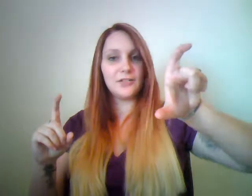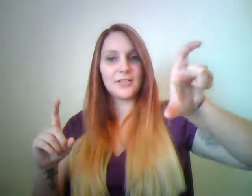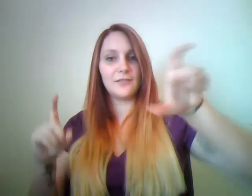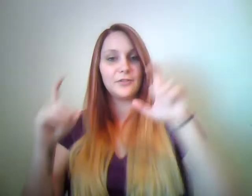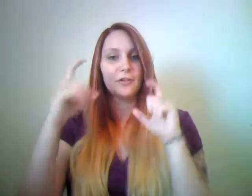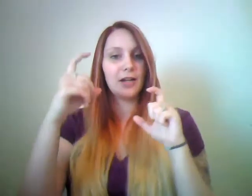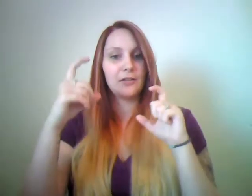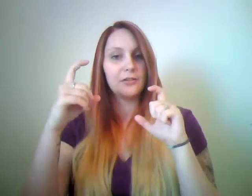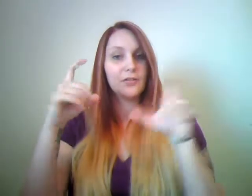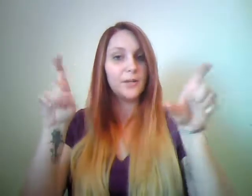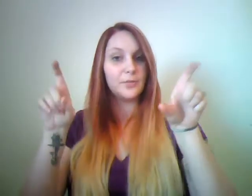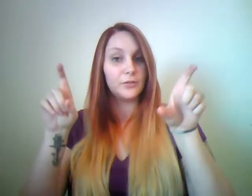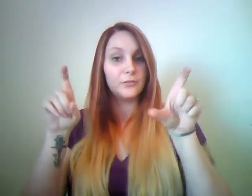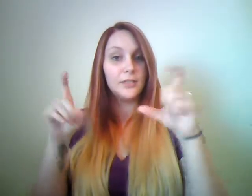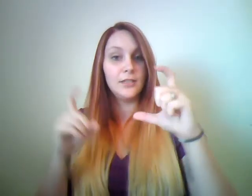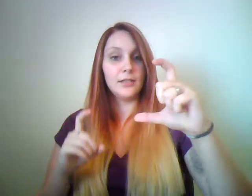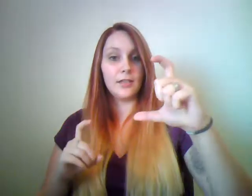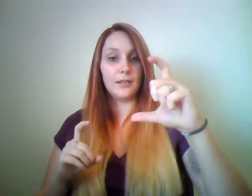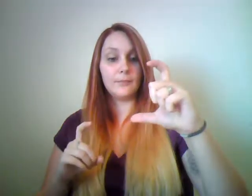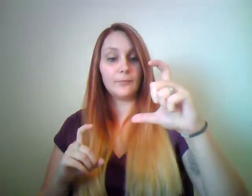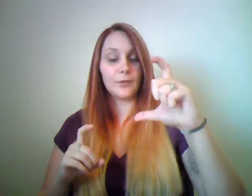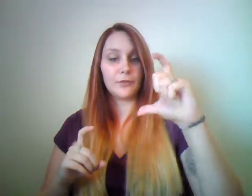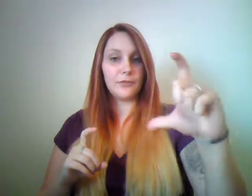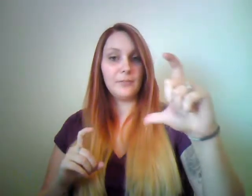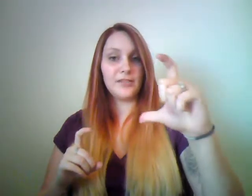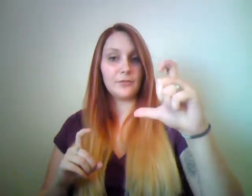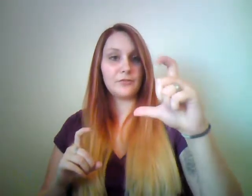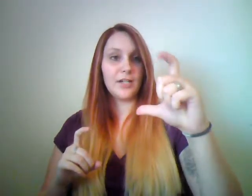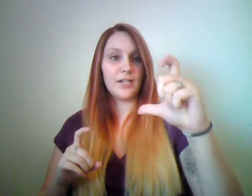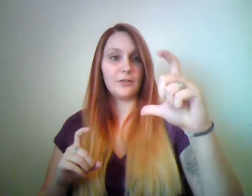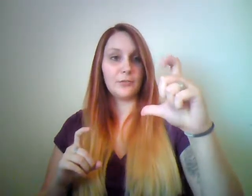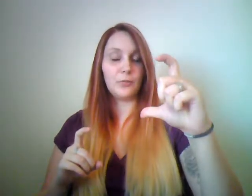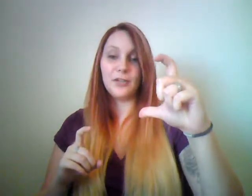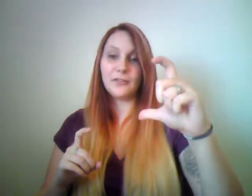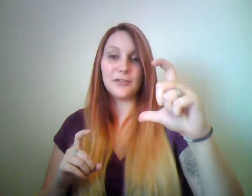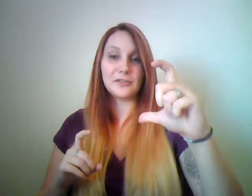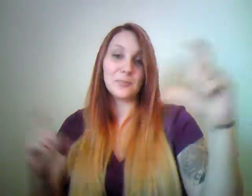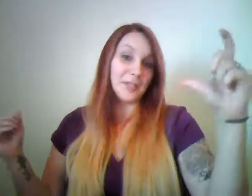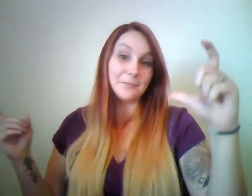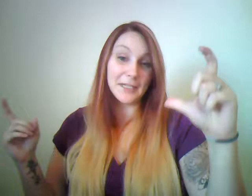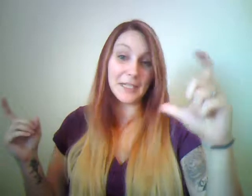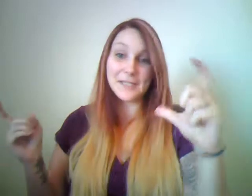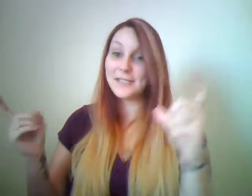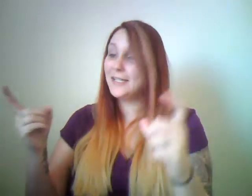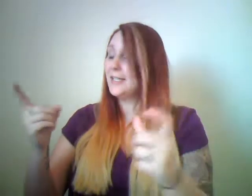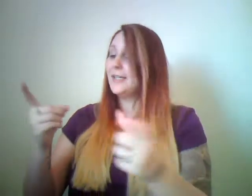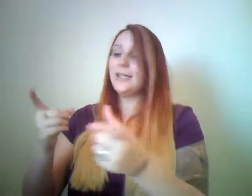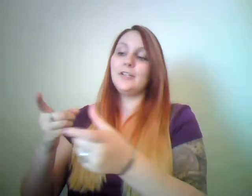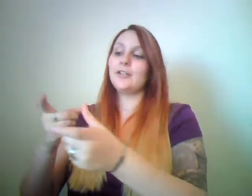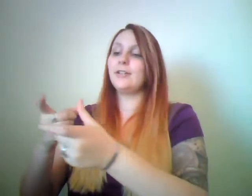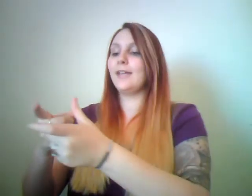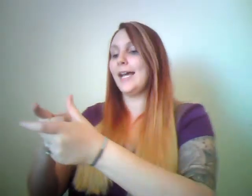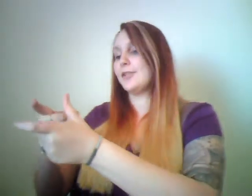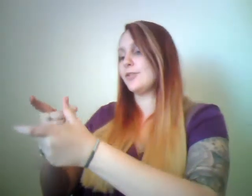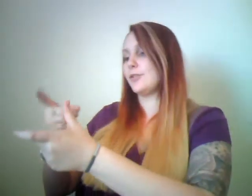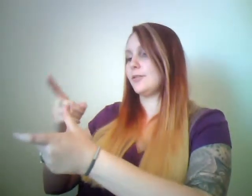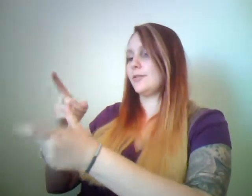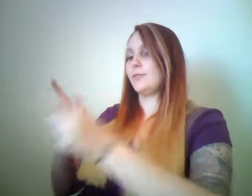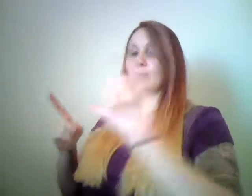can't figure out how to describe to you, where your thumb is out straight and your pointer finger's bent, I guess. And you're going to latch, well, that's